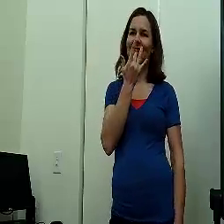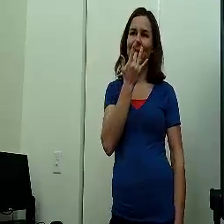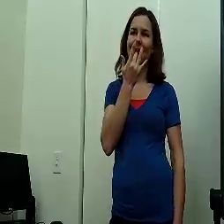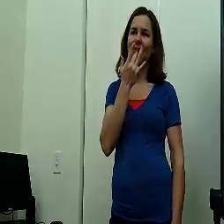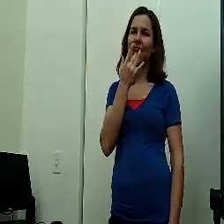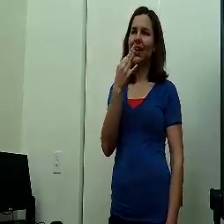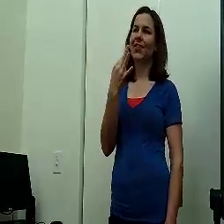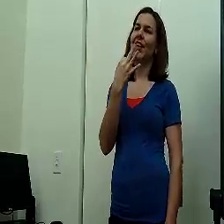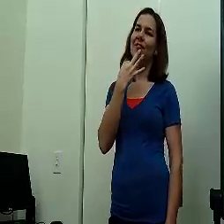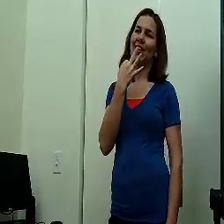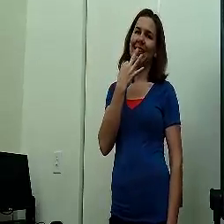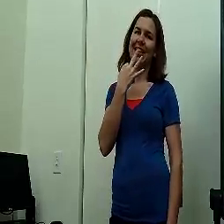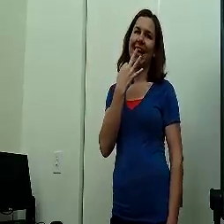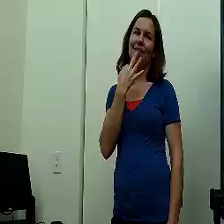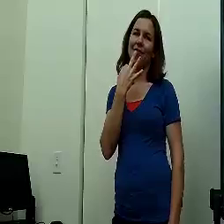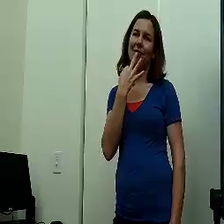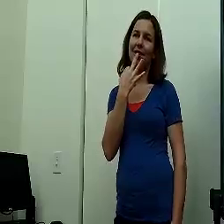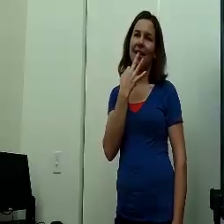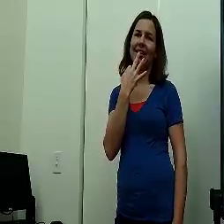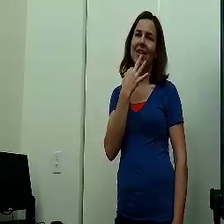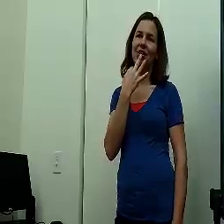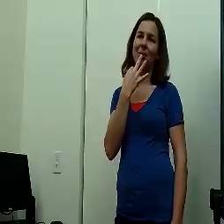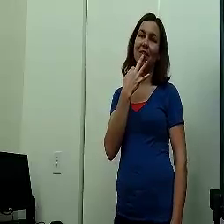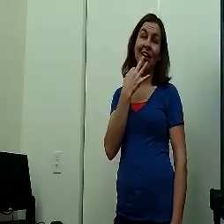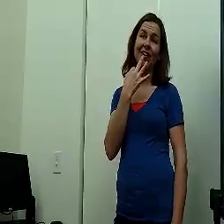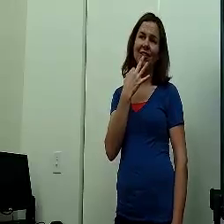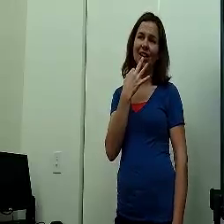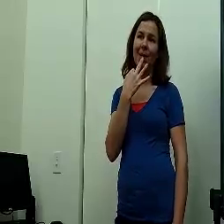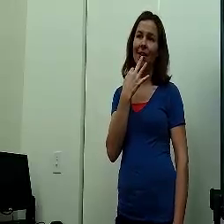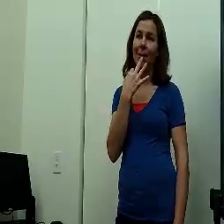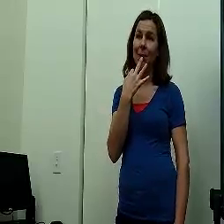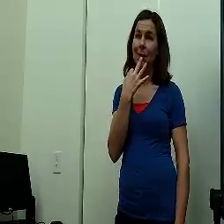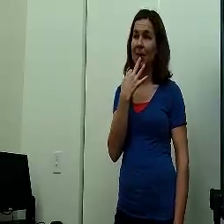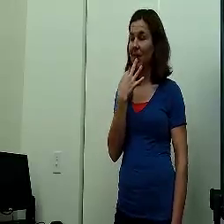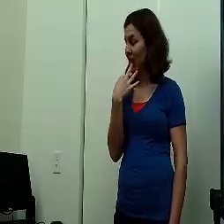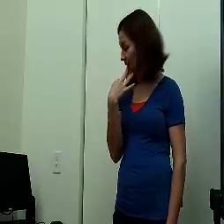your mouth. Flavor is the F. And it's still your middle finger touching your mouth. Flavor.